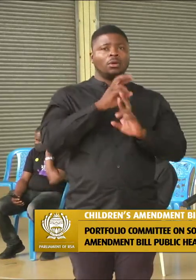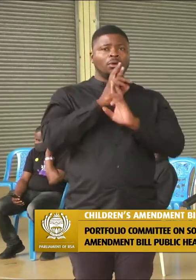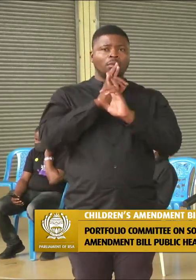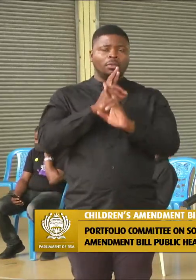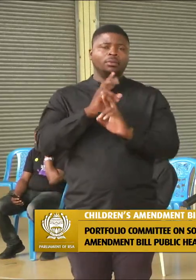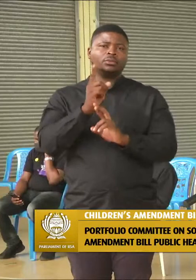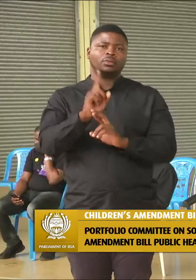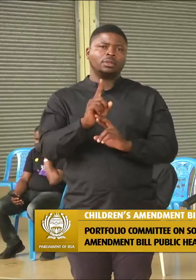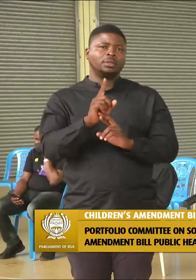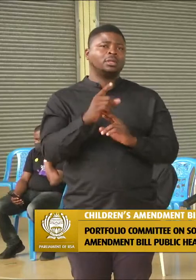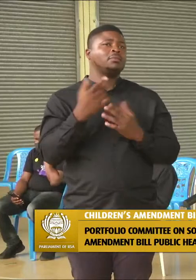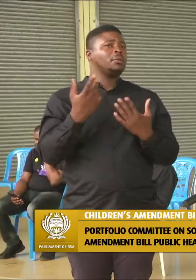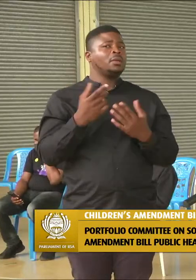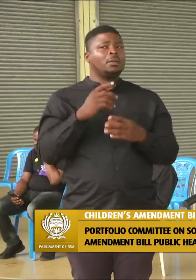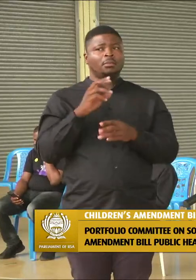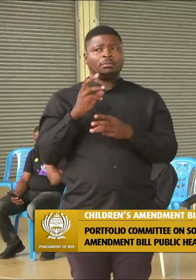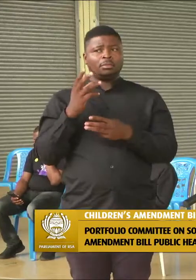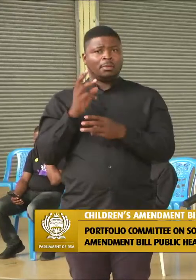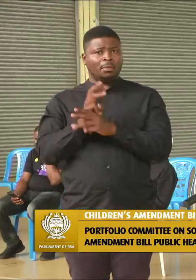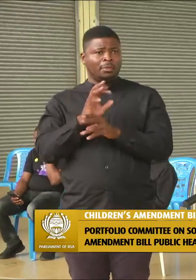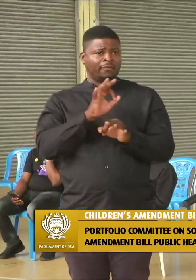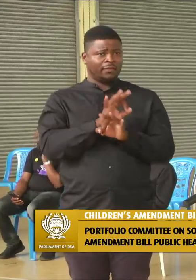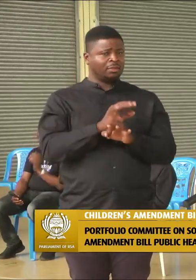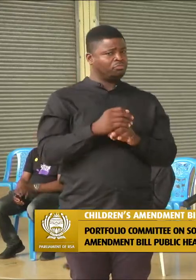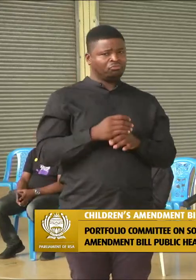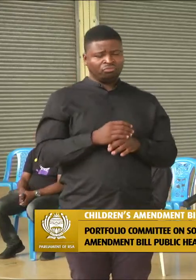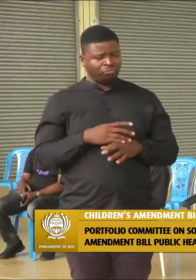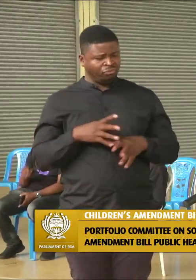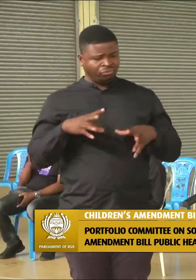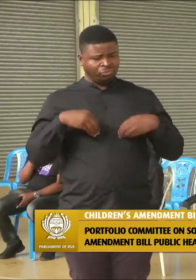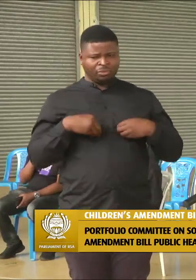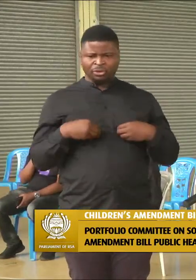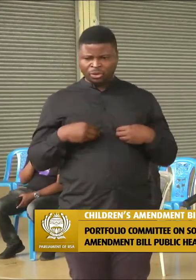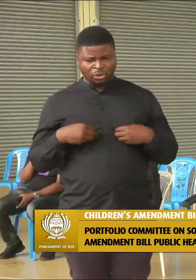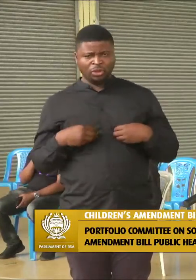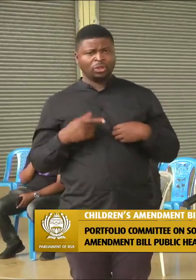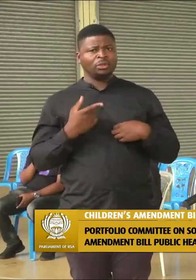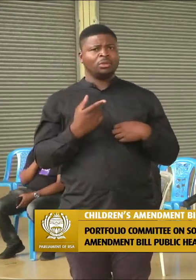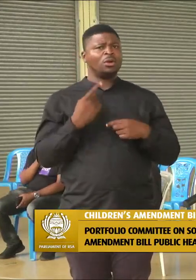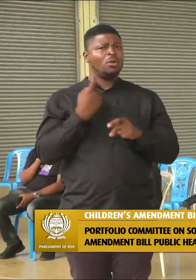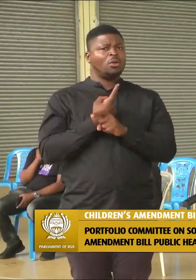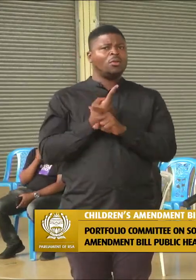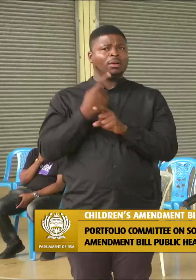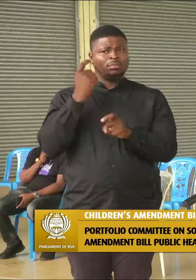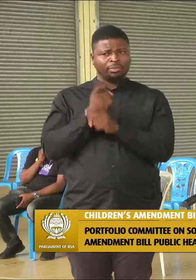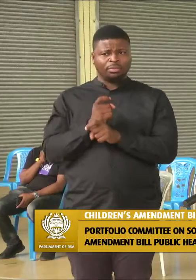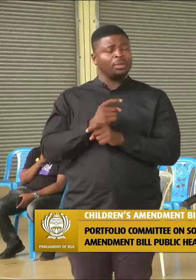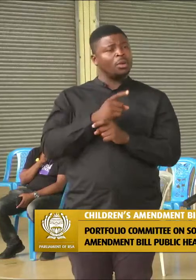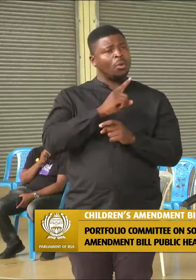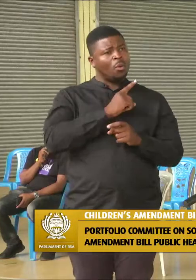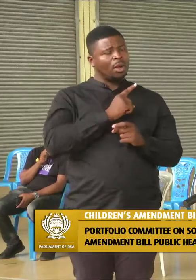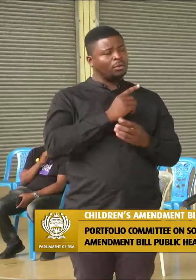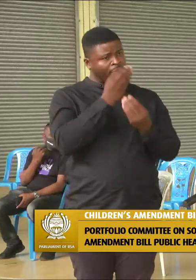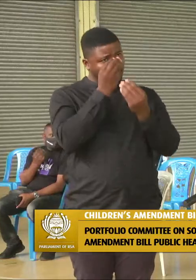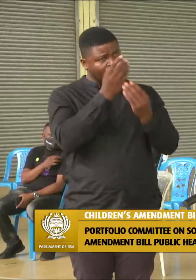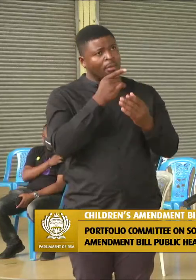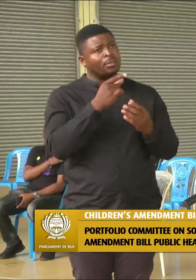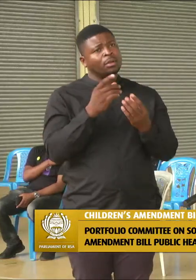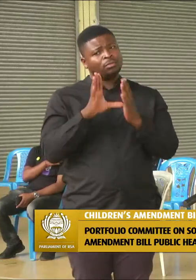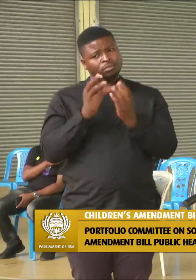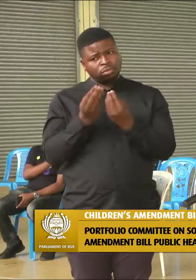parents who are not accepting that there are challenges with their children. Kodwa ke ushilo ukuthi ke